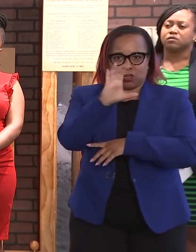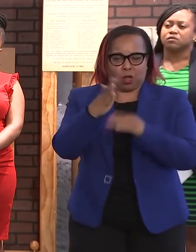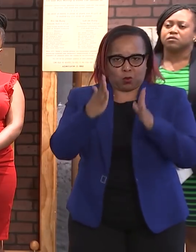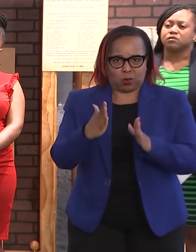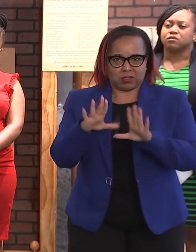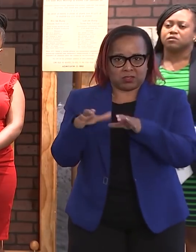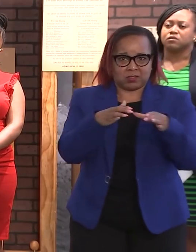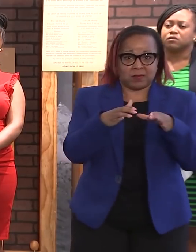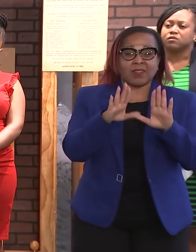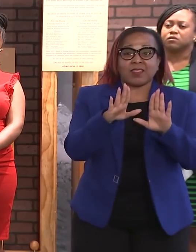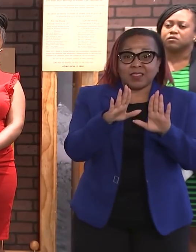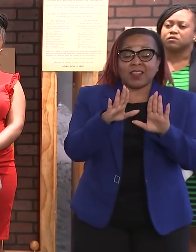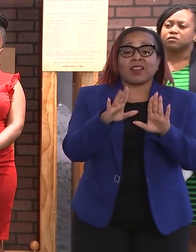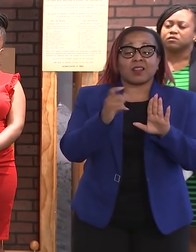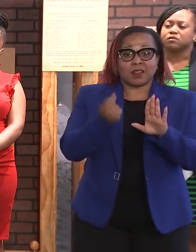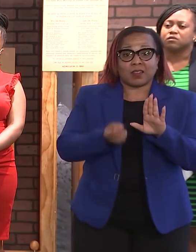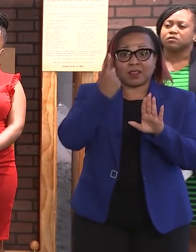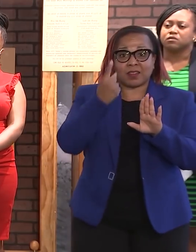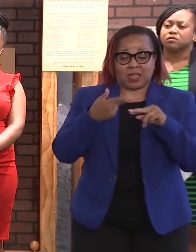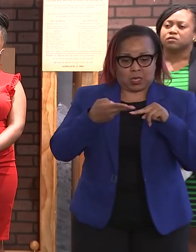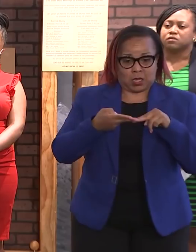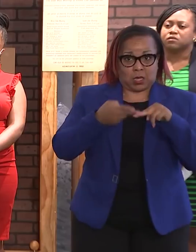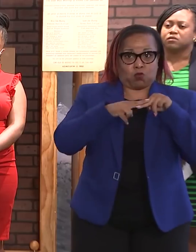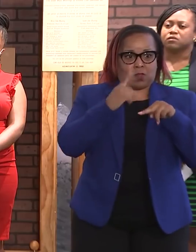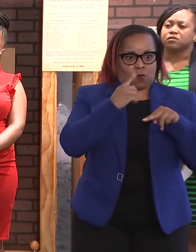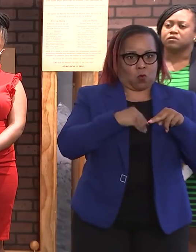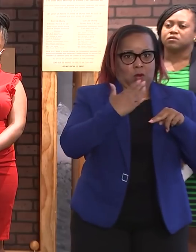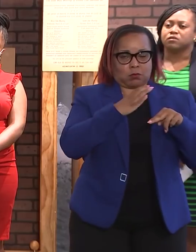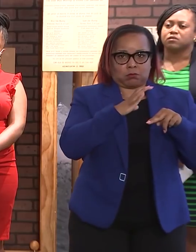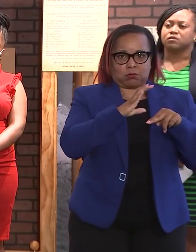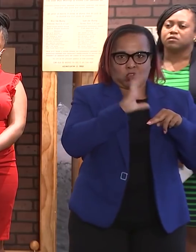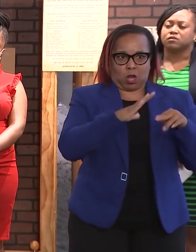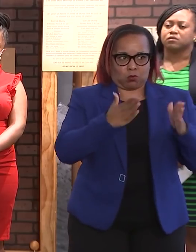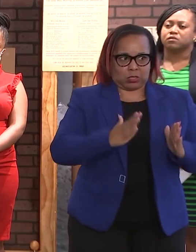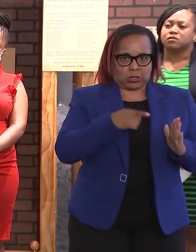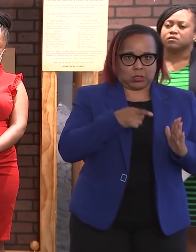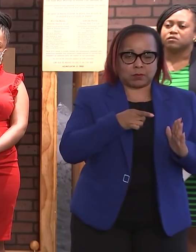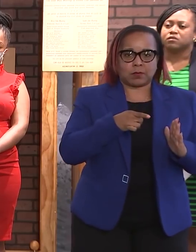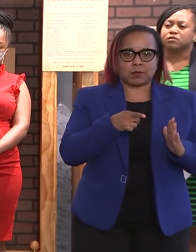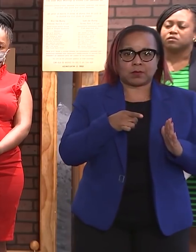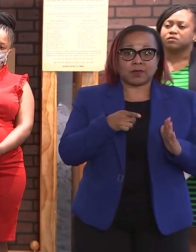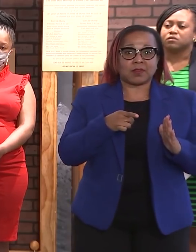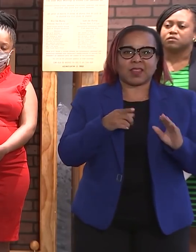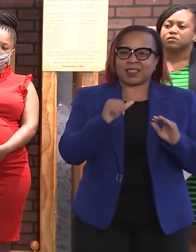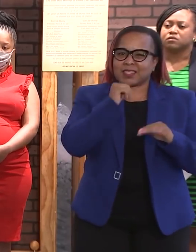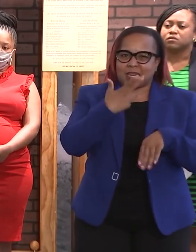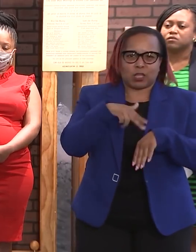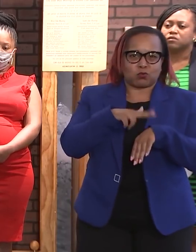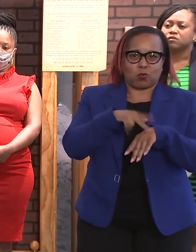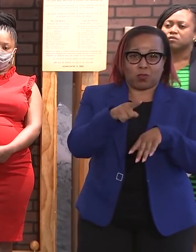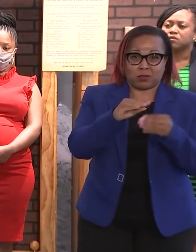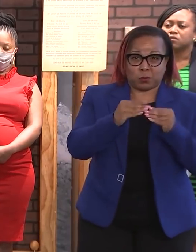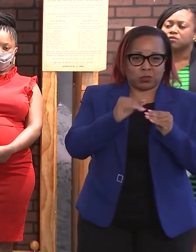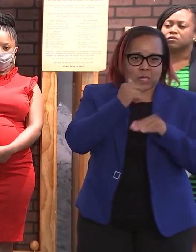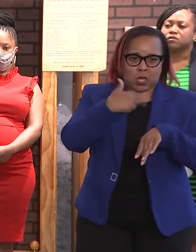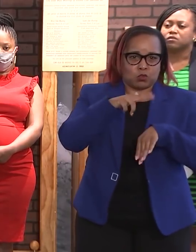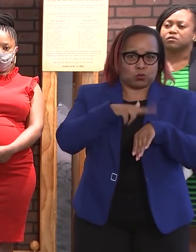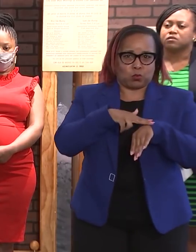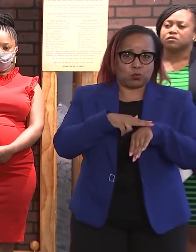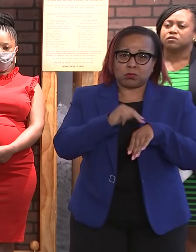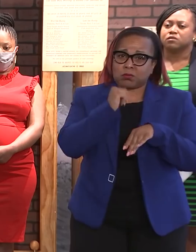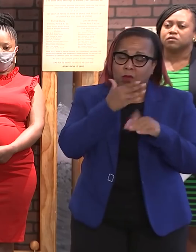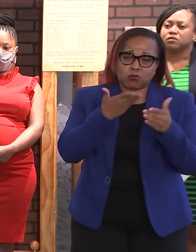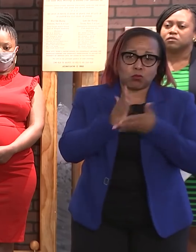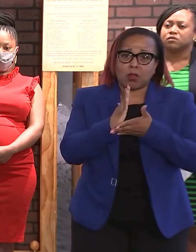Chicagoans, even as it has been increasing for white Chicagoans. There is nothing natural about these statistics. They are